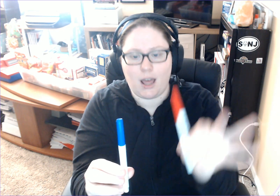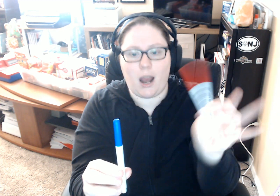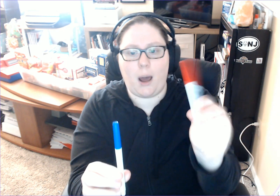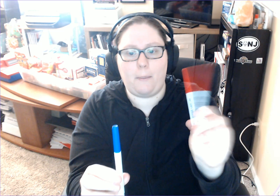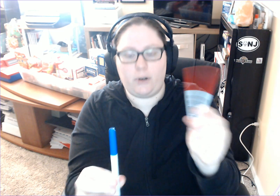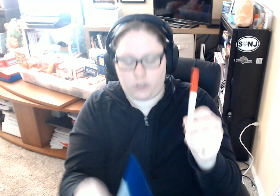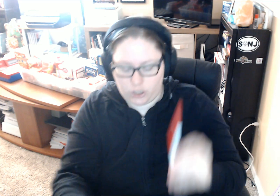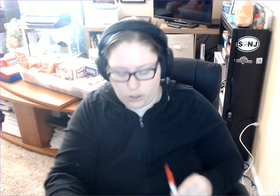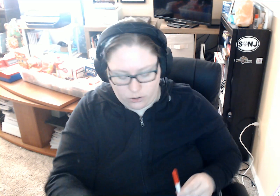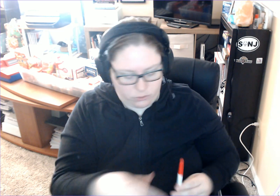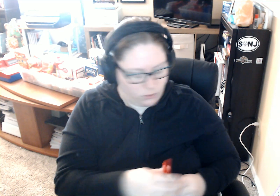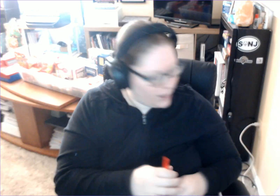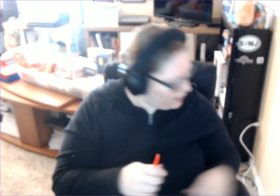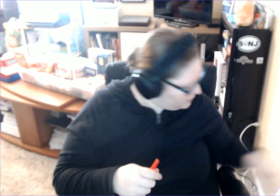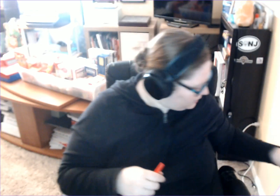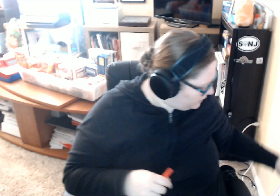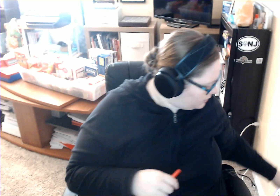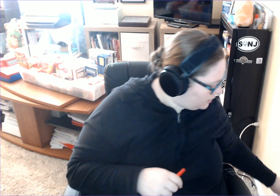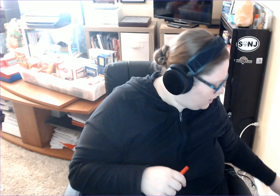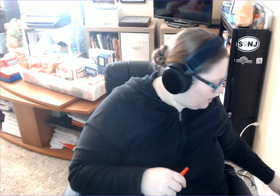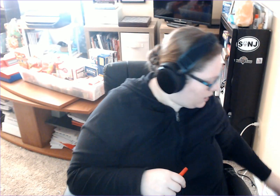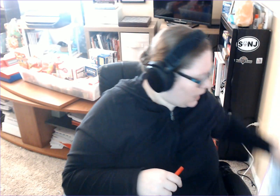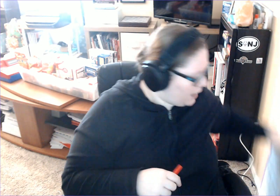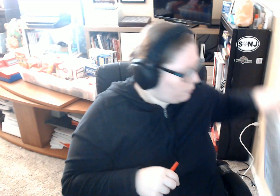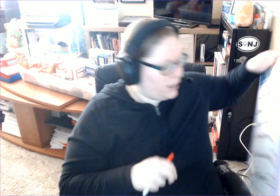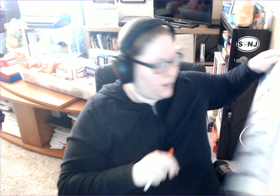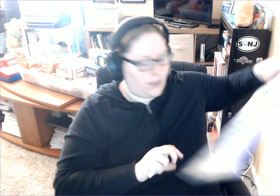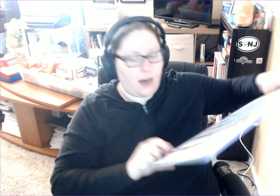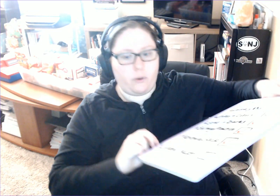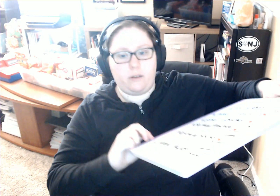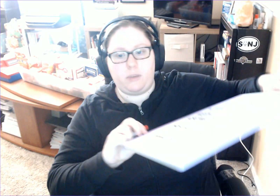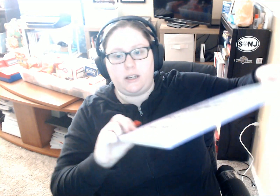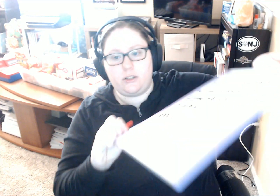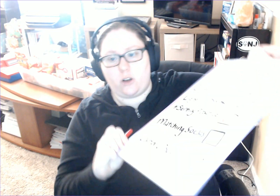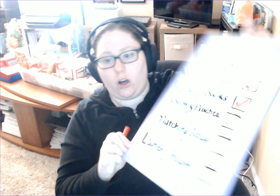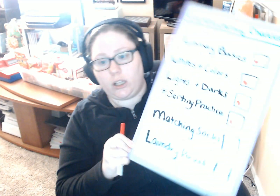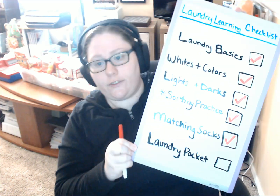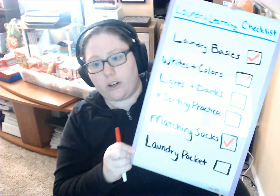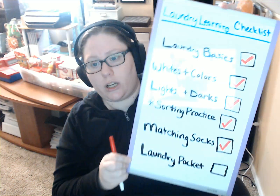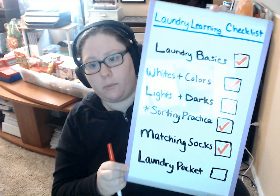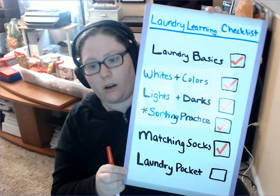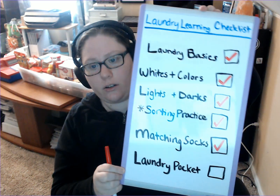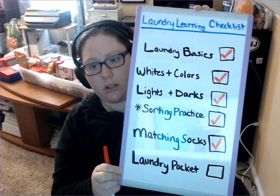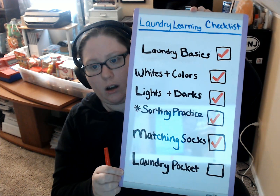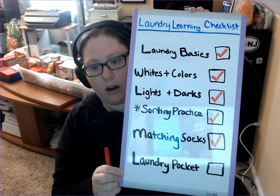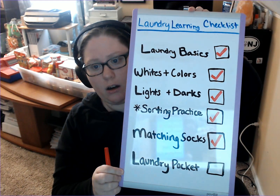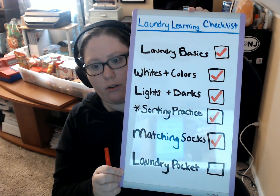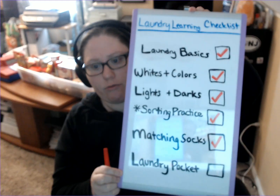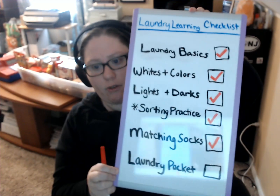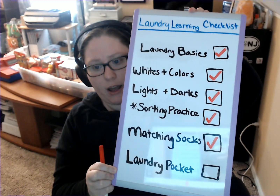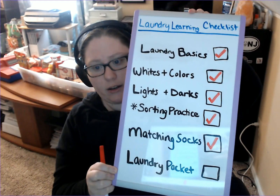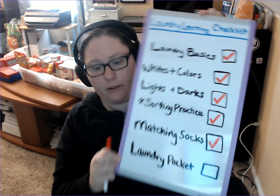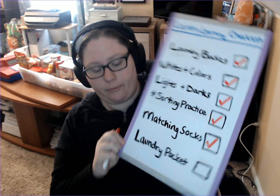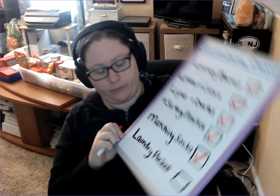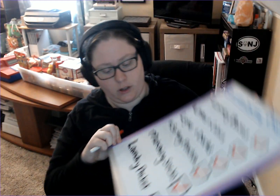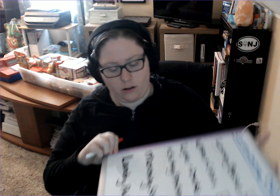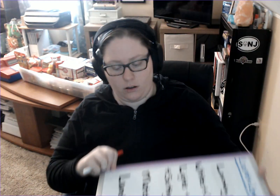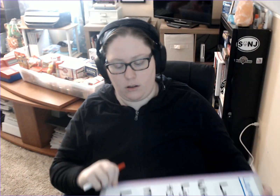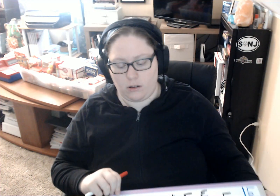Number 2. Excellent. And I wanted that one because all of our check marks are red.